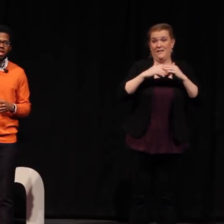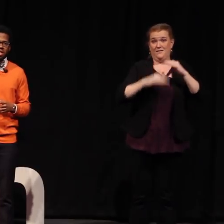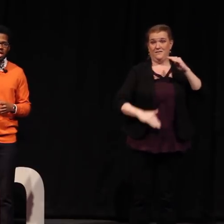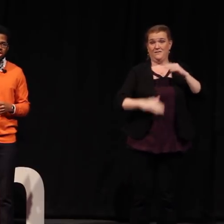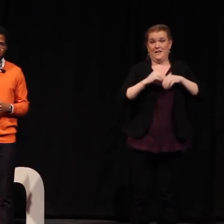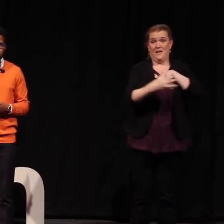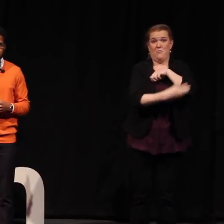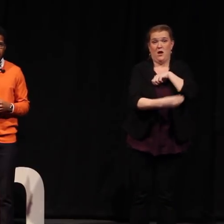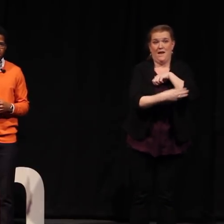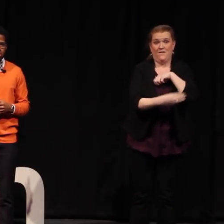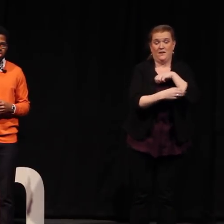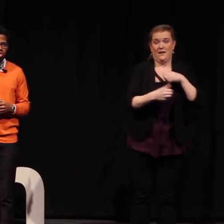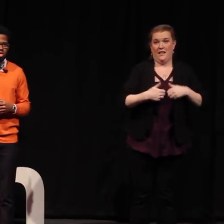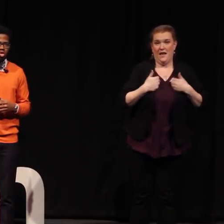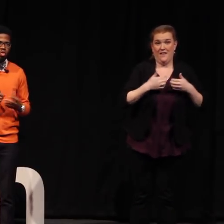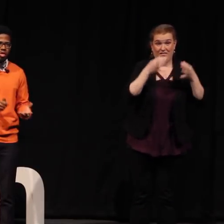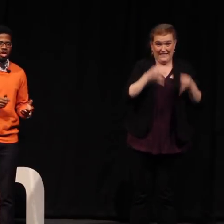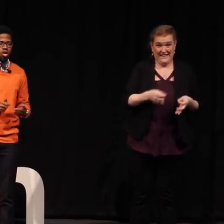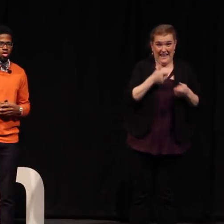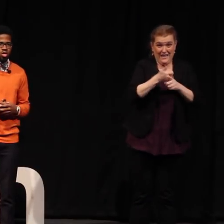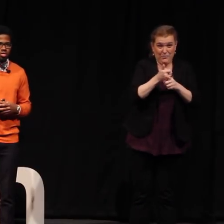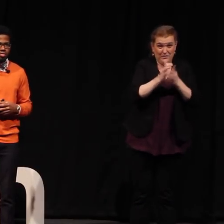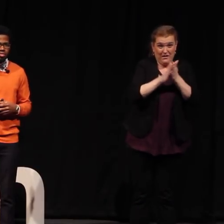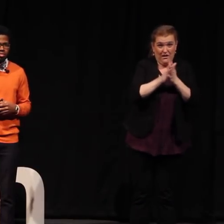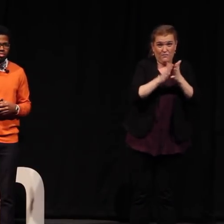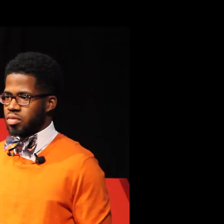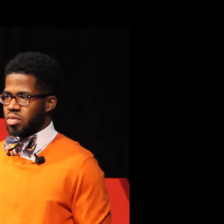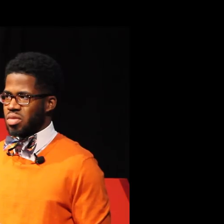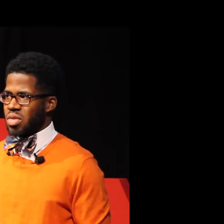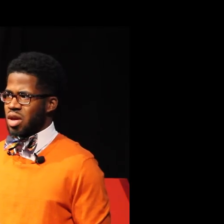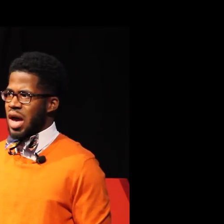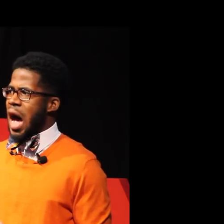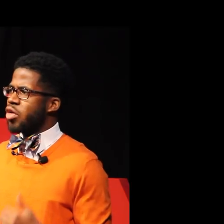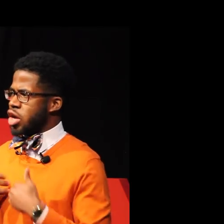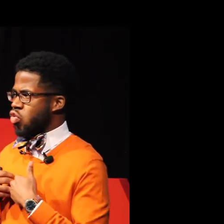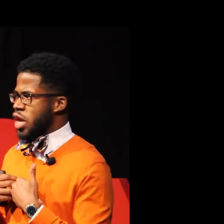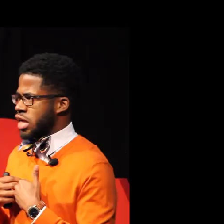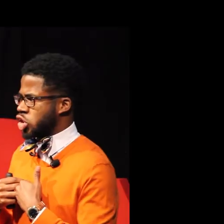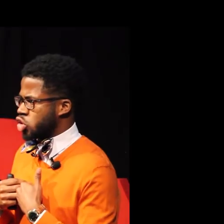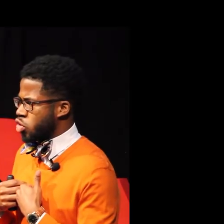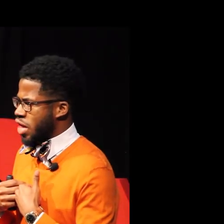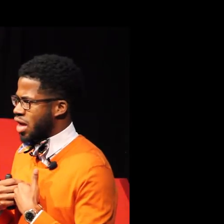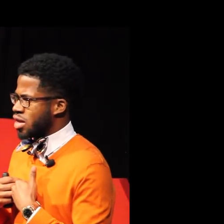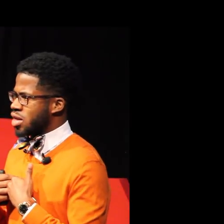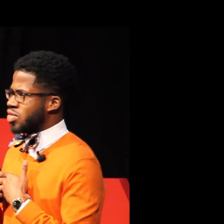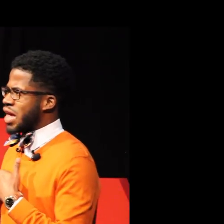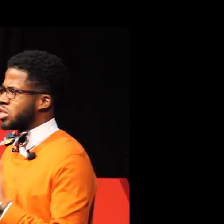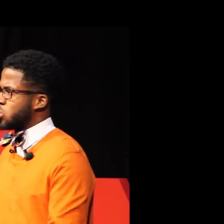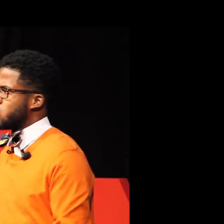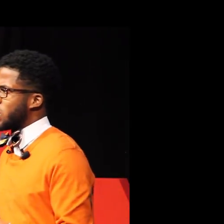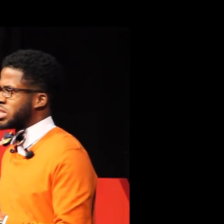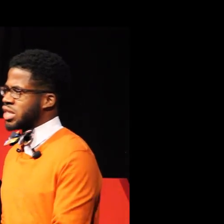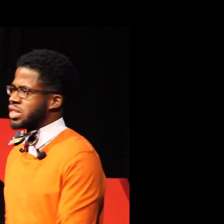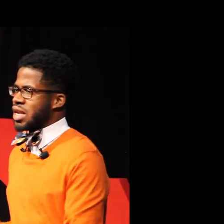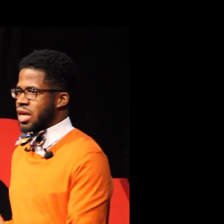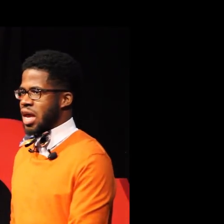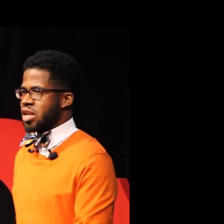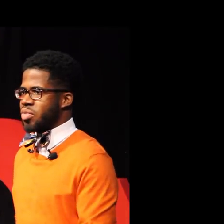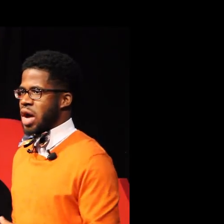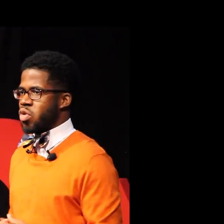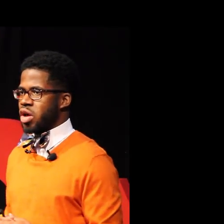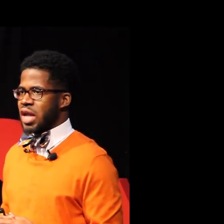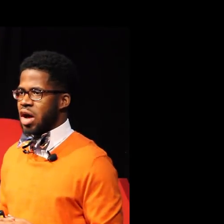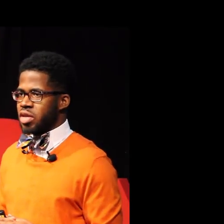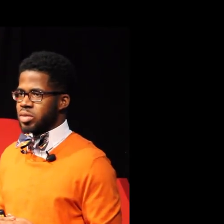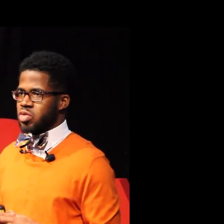they want better than their circumstance? Who will they call on? How can we ensure that they too exist in a